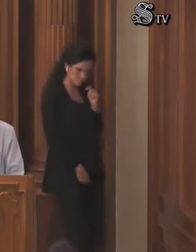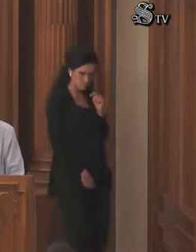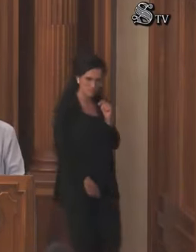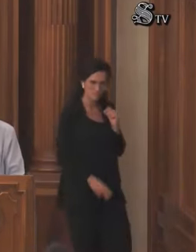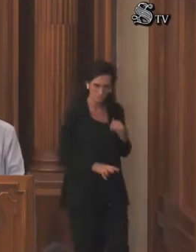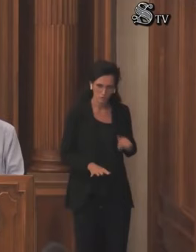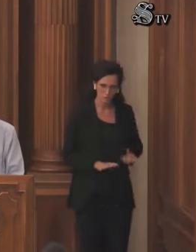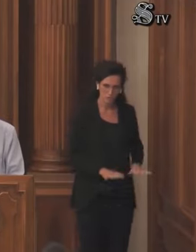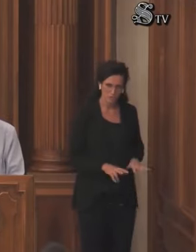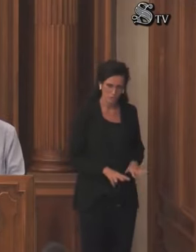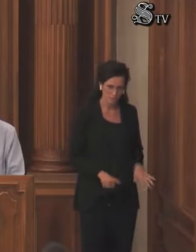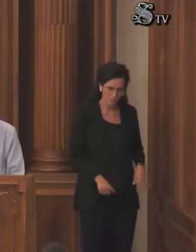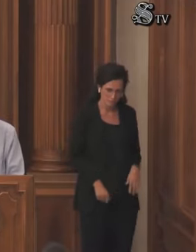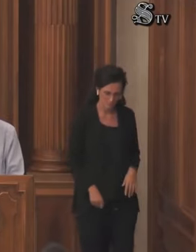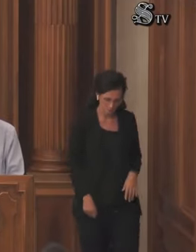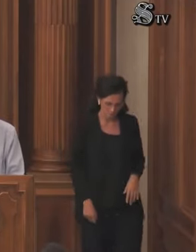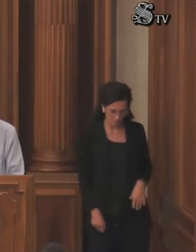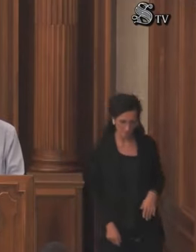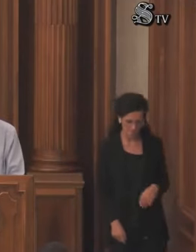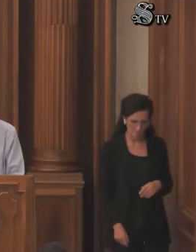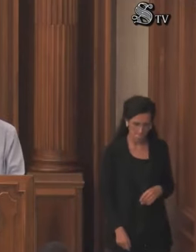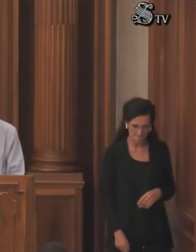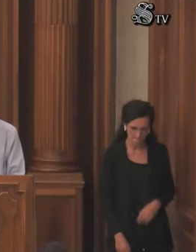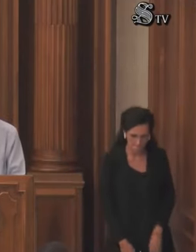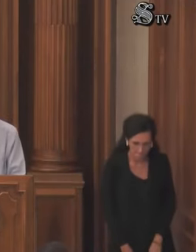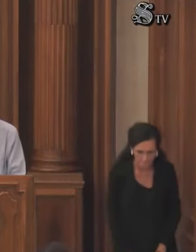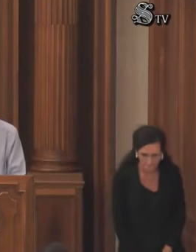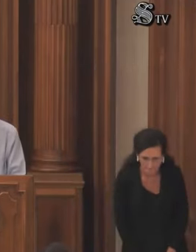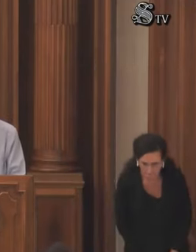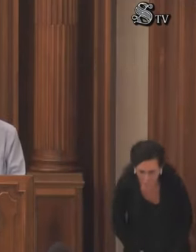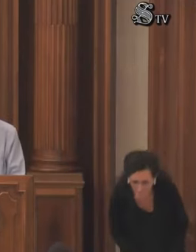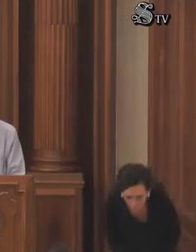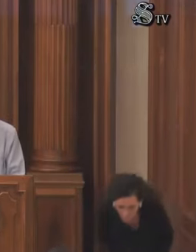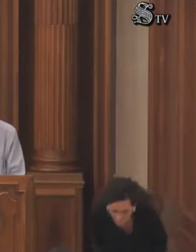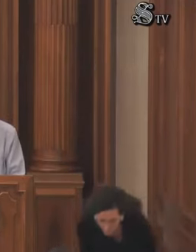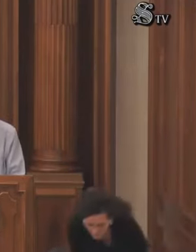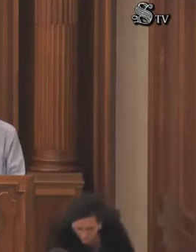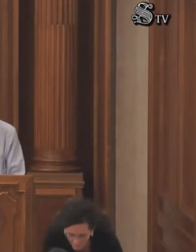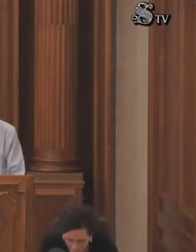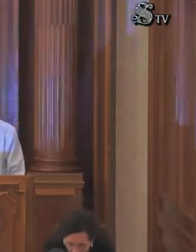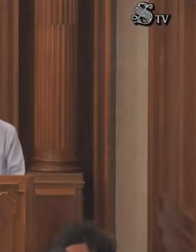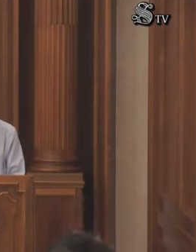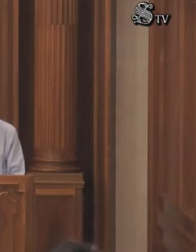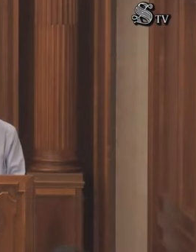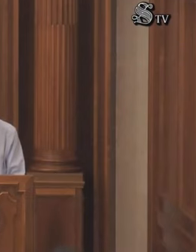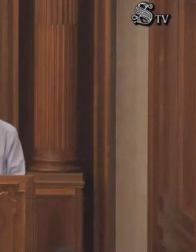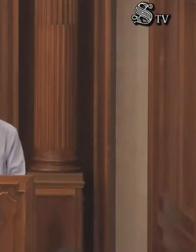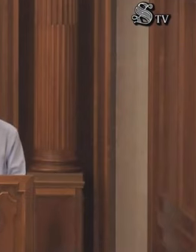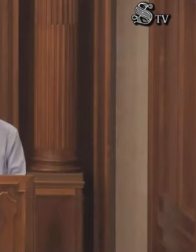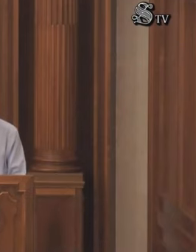he presented to you, the terrible injustice that occurred in the United States and throughout the world with